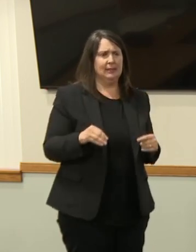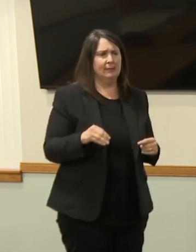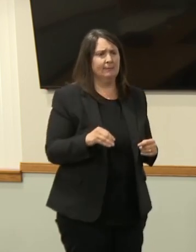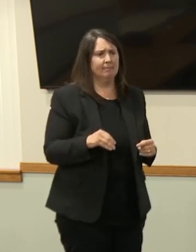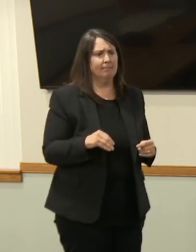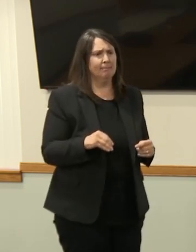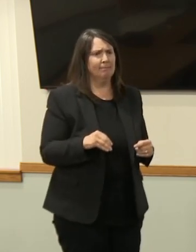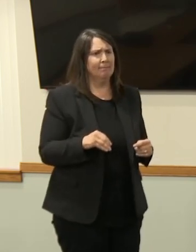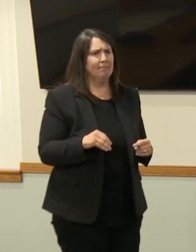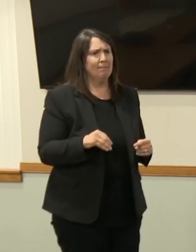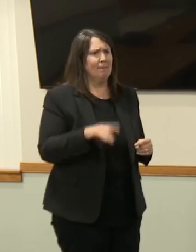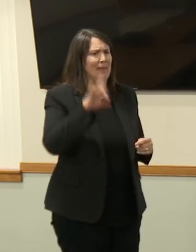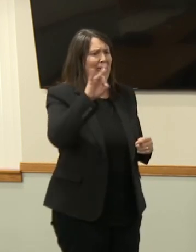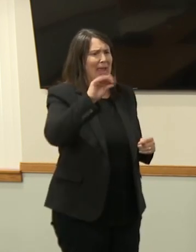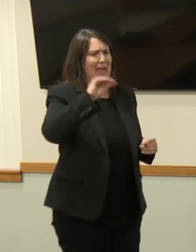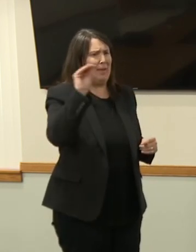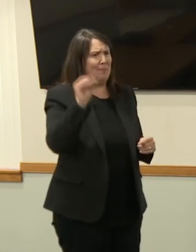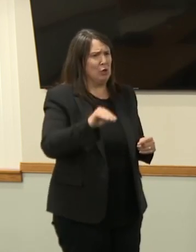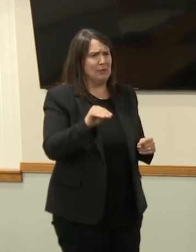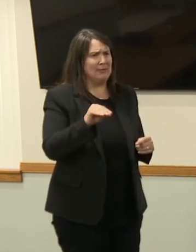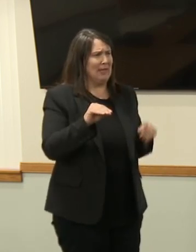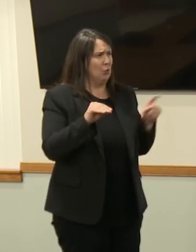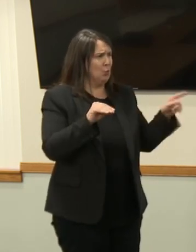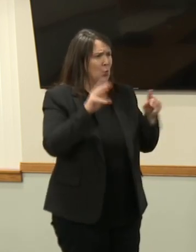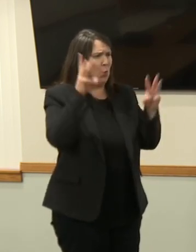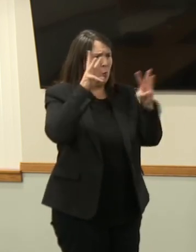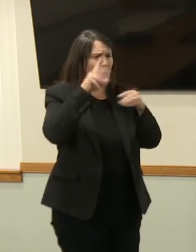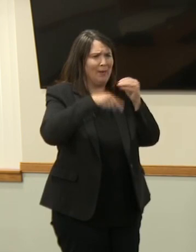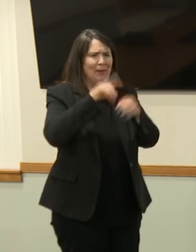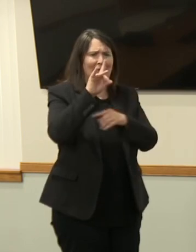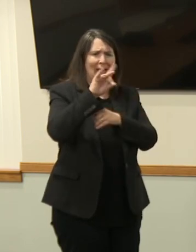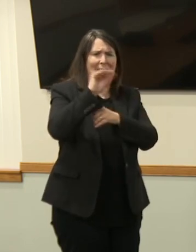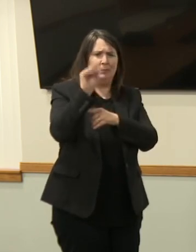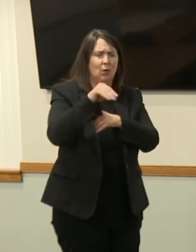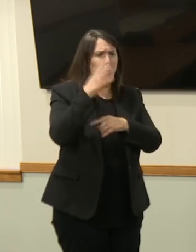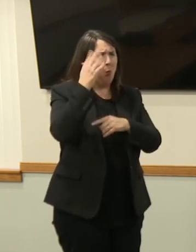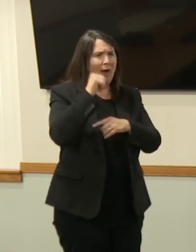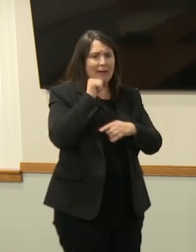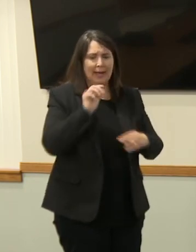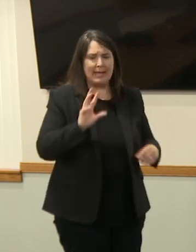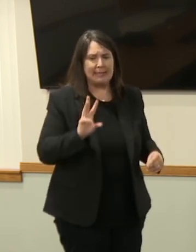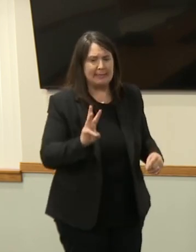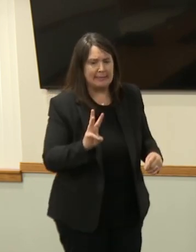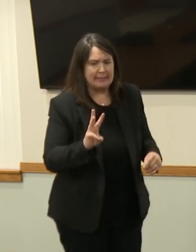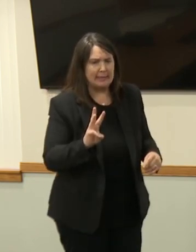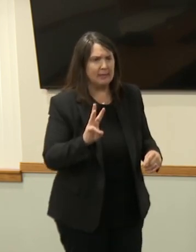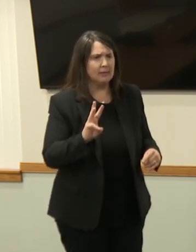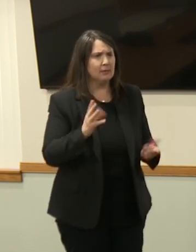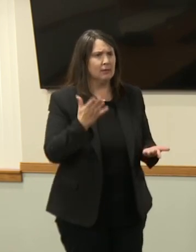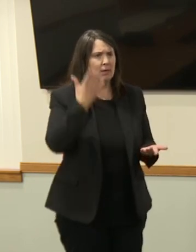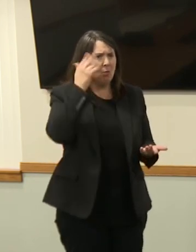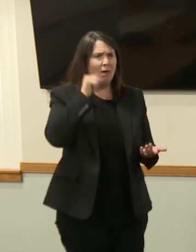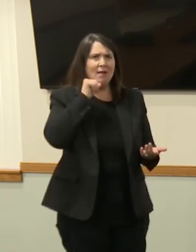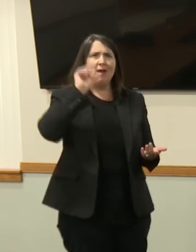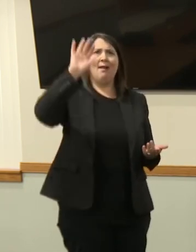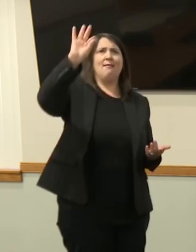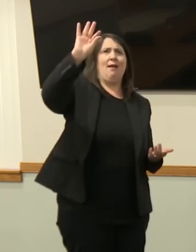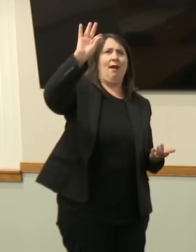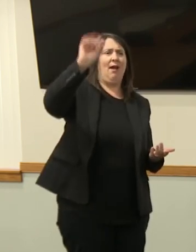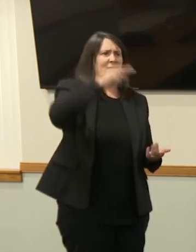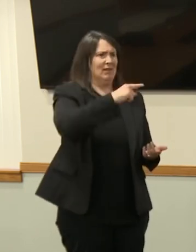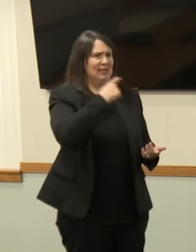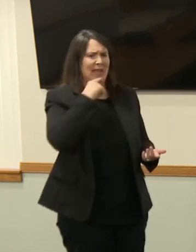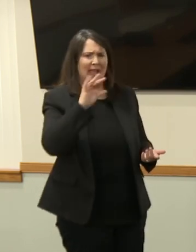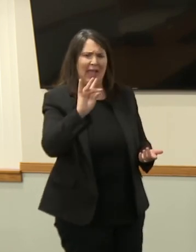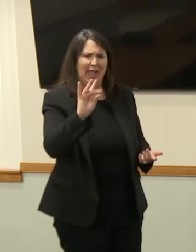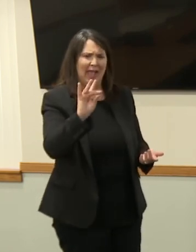is a number where you are worried about. Why is it not 6? Why is it not 9? And other people might